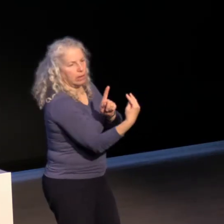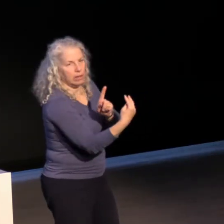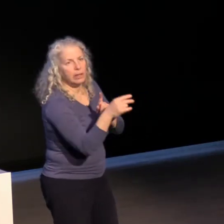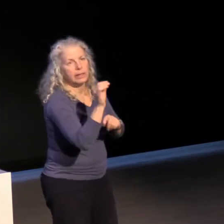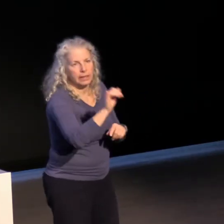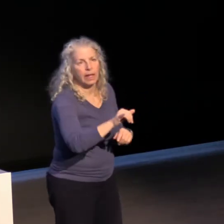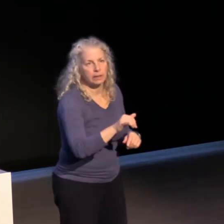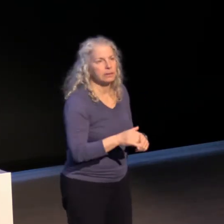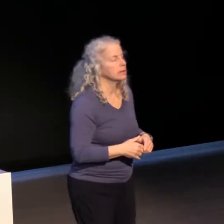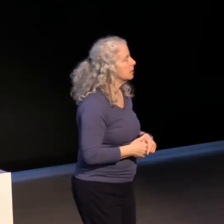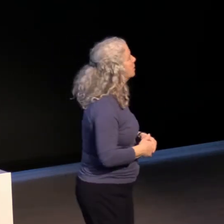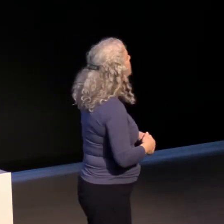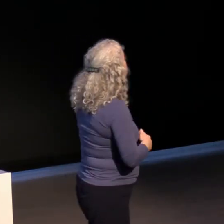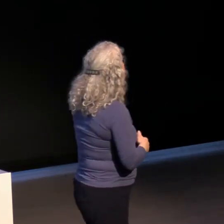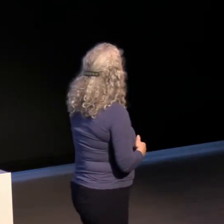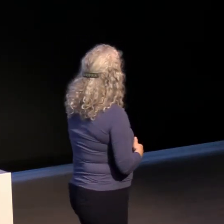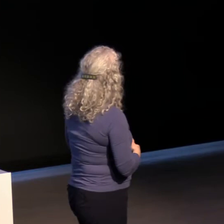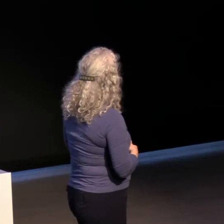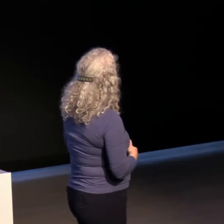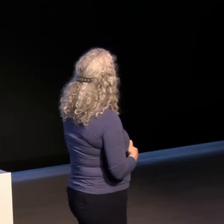slide.